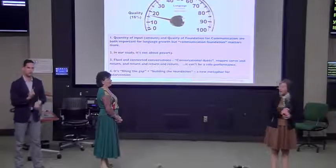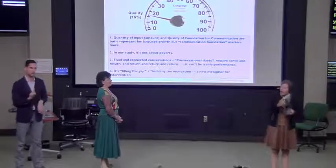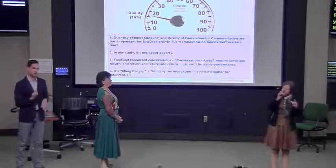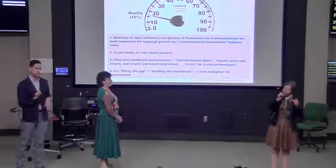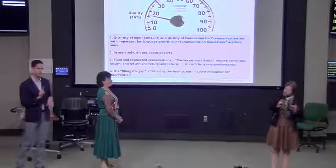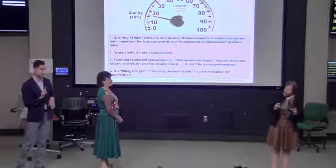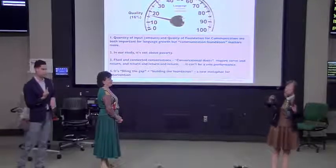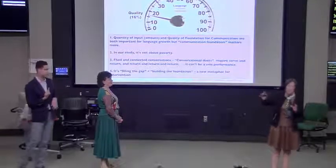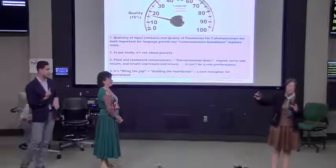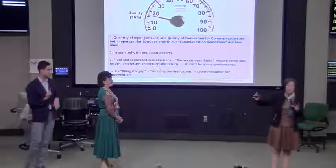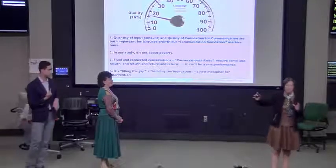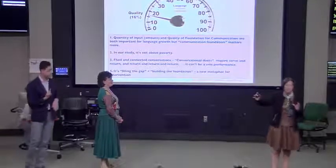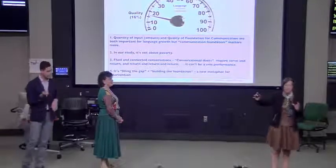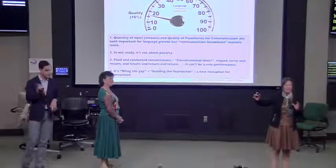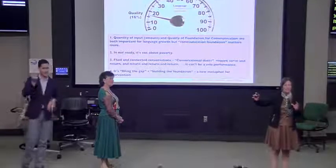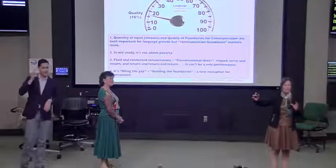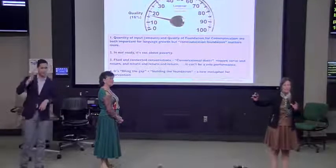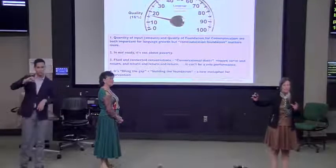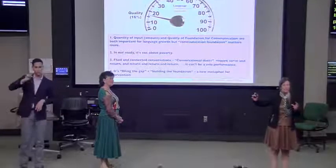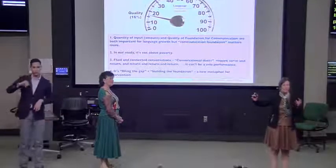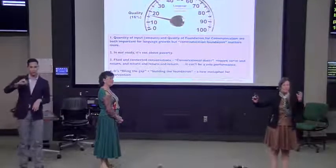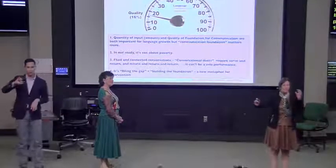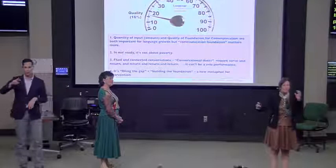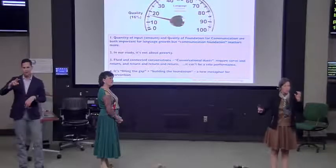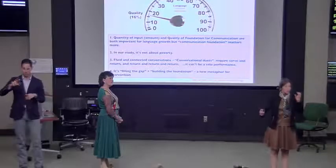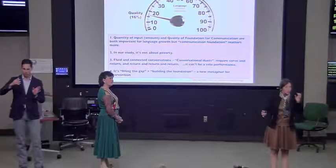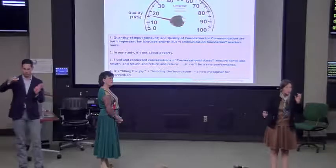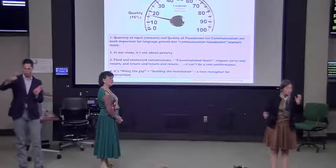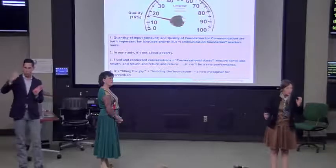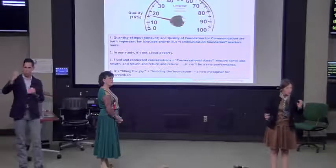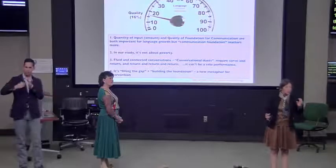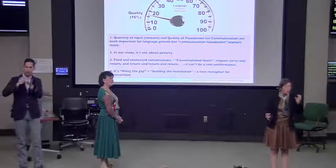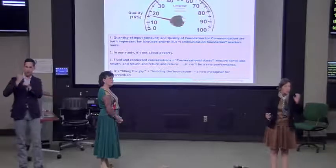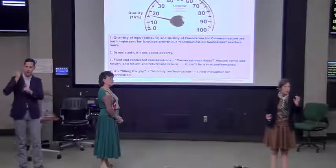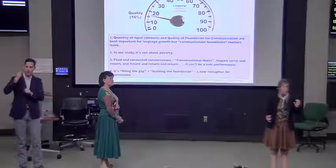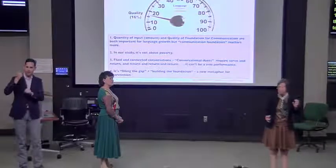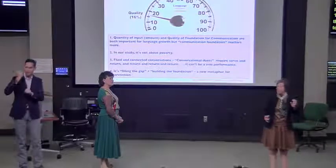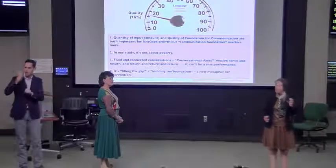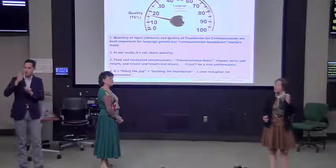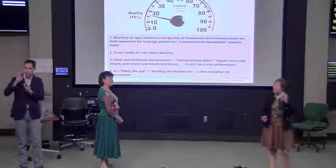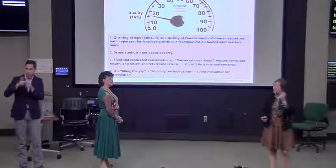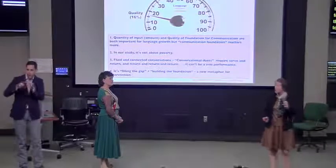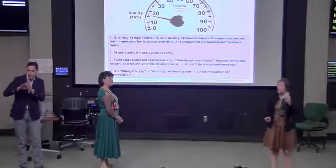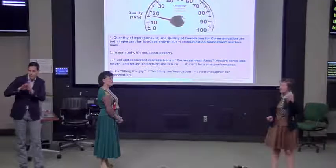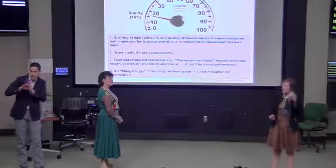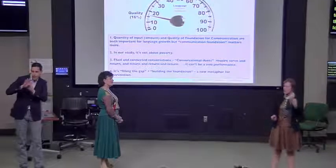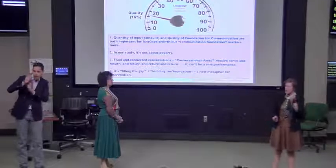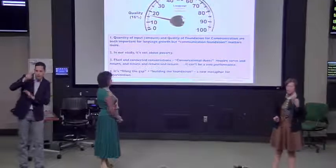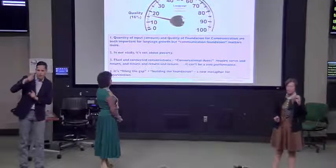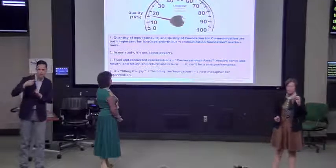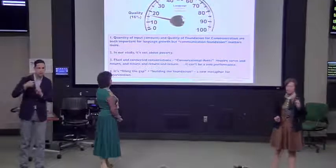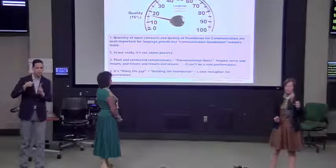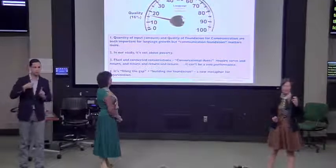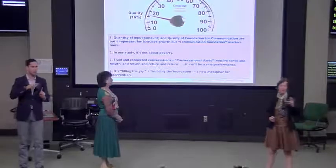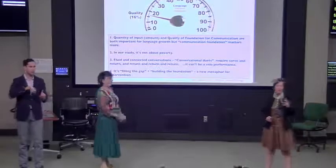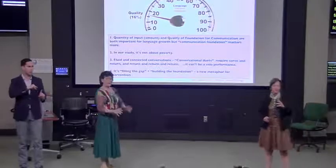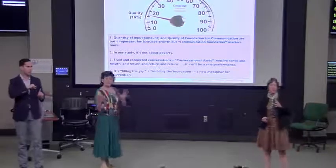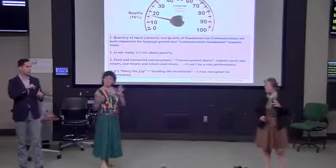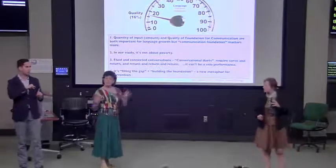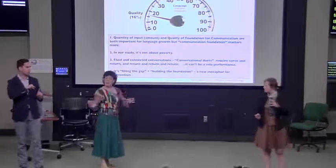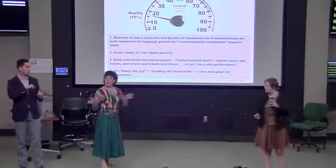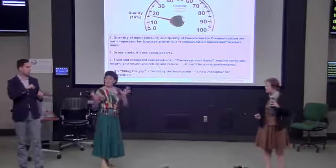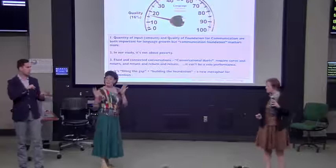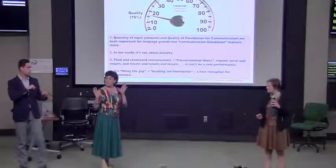of where they were going to land at age 3 when you looked at the 2-year-old mother-child interactions. So